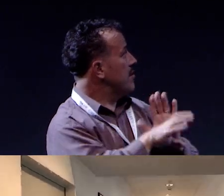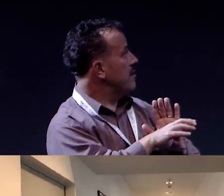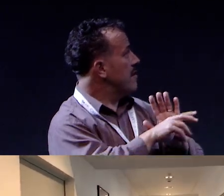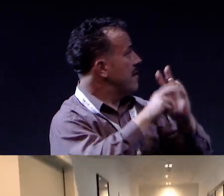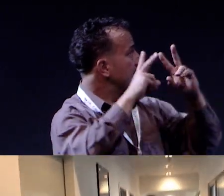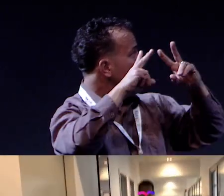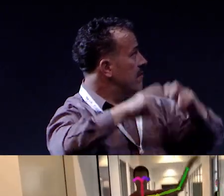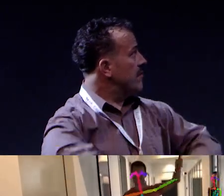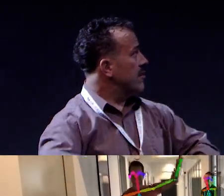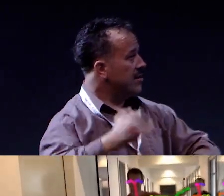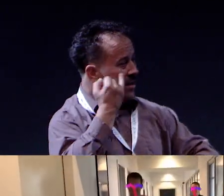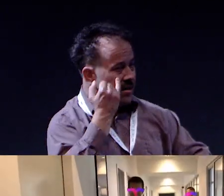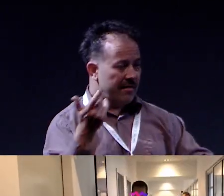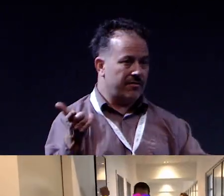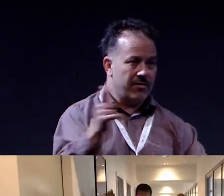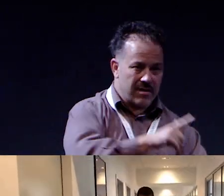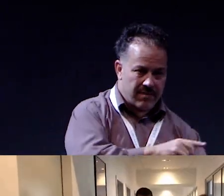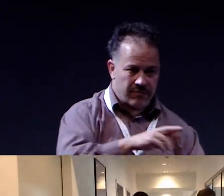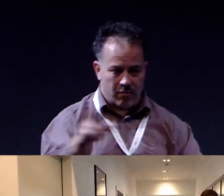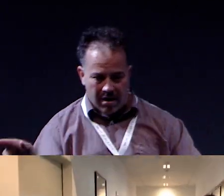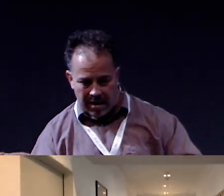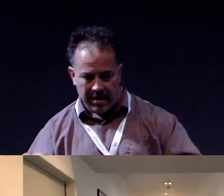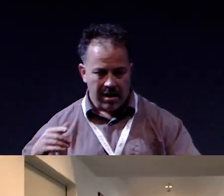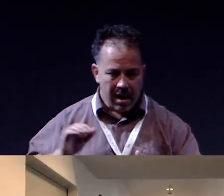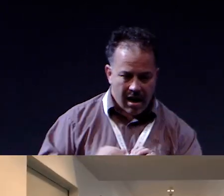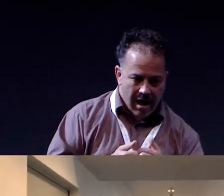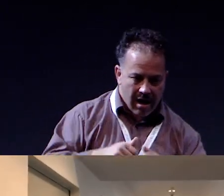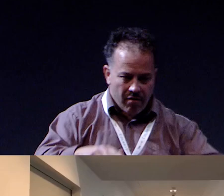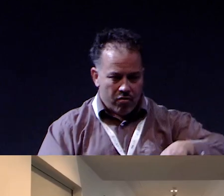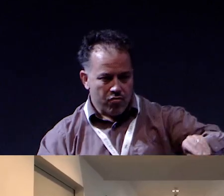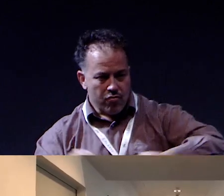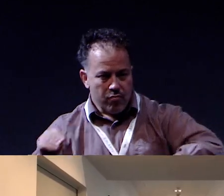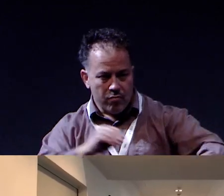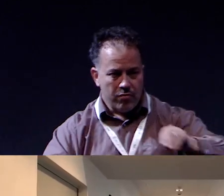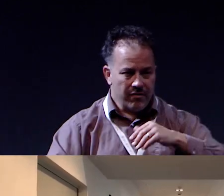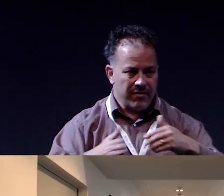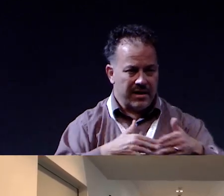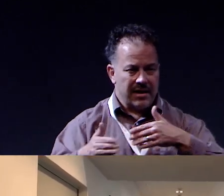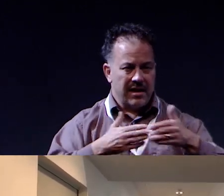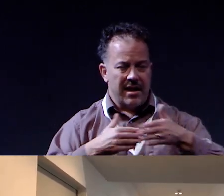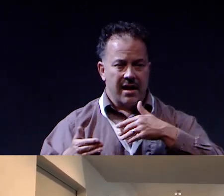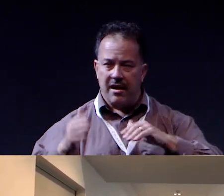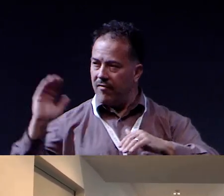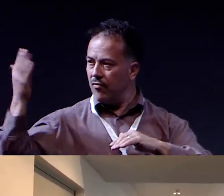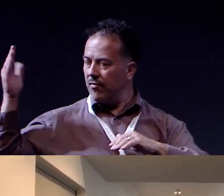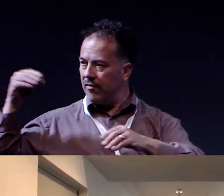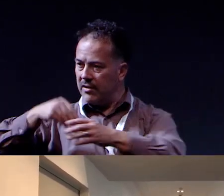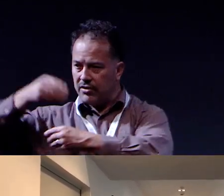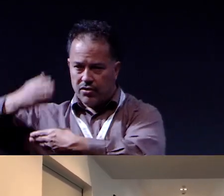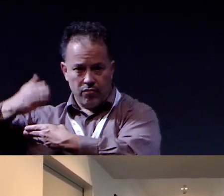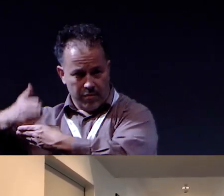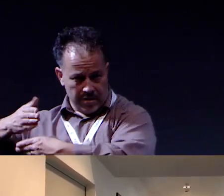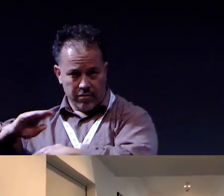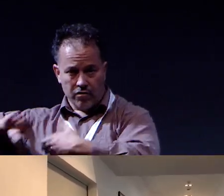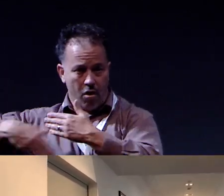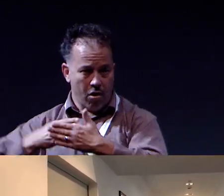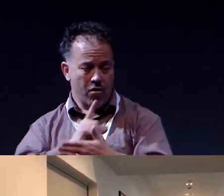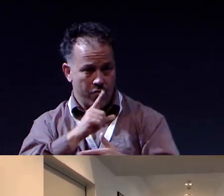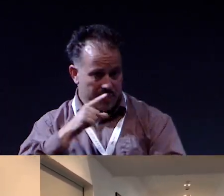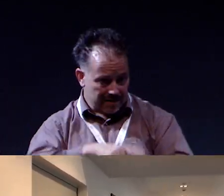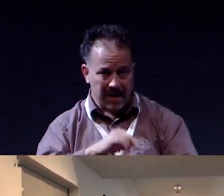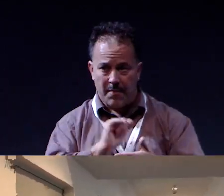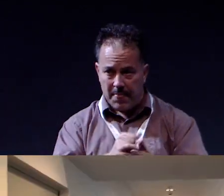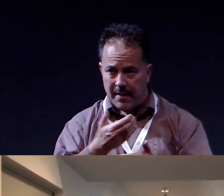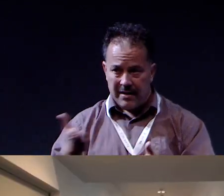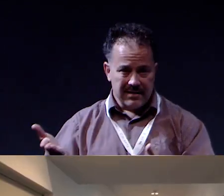where their left eye, left knee, right knee, how it is they're articulated, how they're moving, even the reflections in windows, all being done in real time. This is stuff that